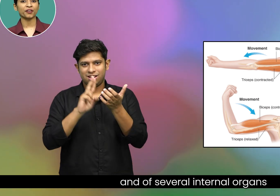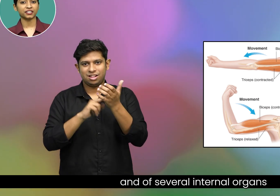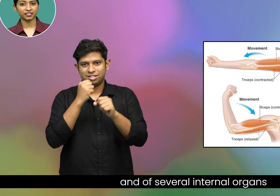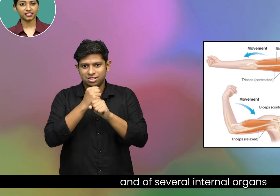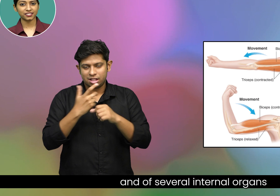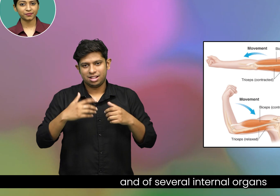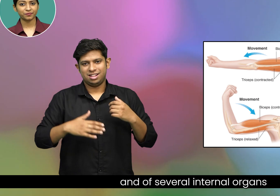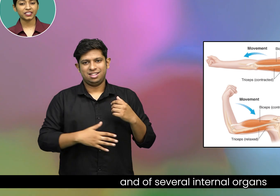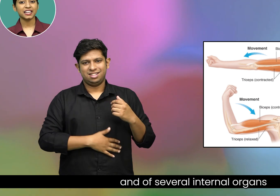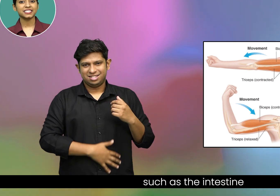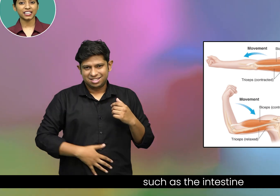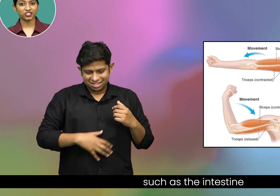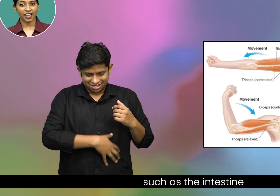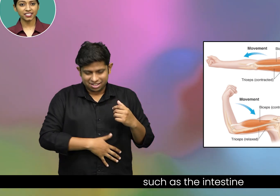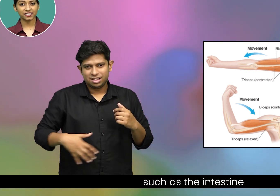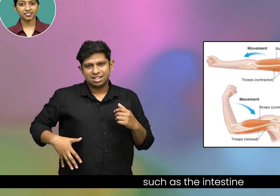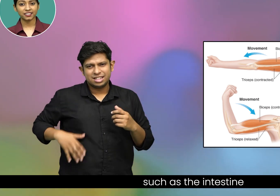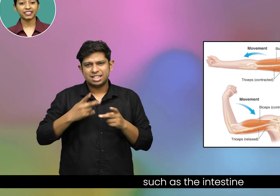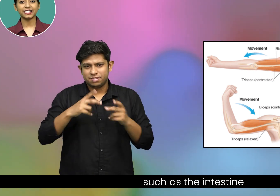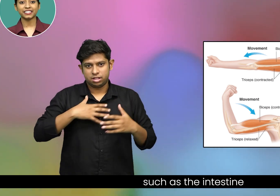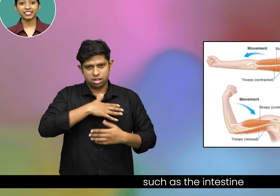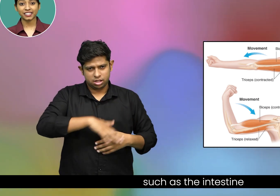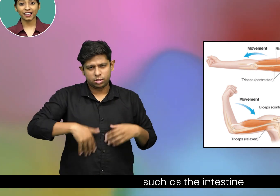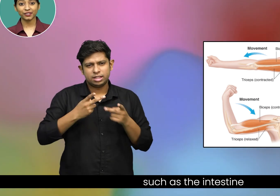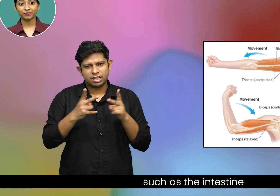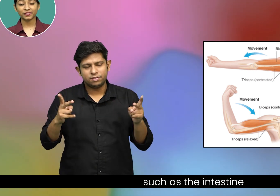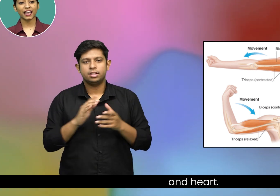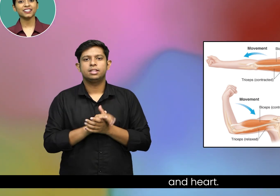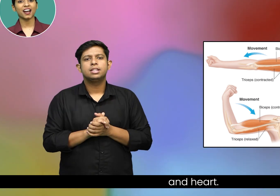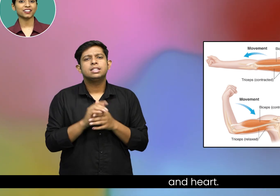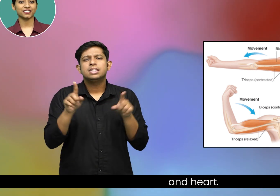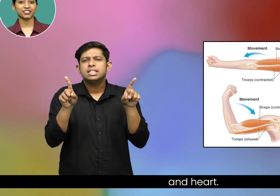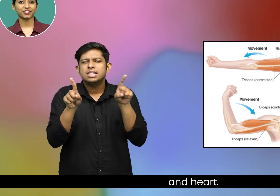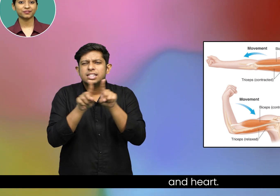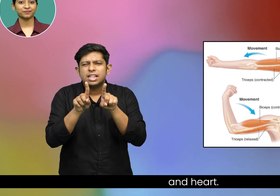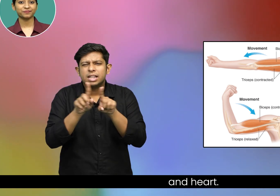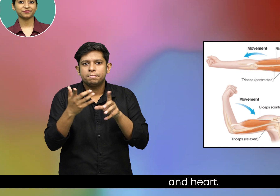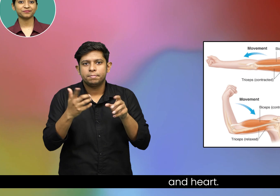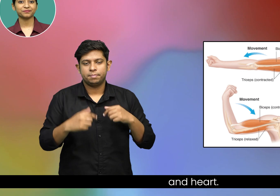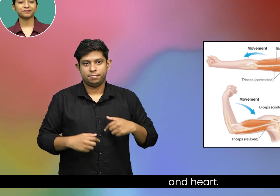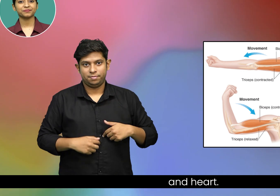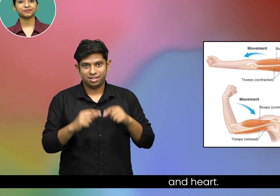internal organs such as the intestine and heart.